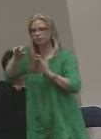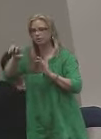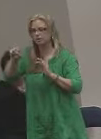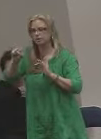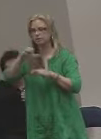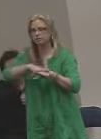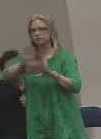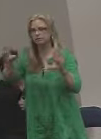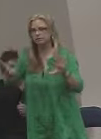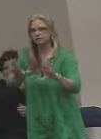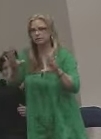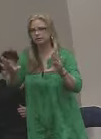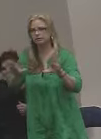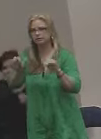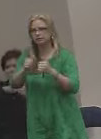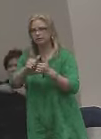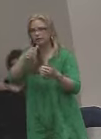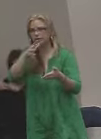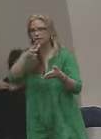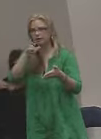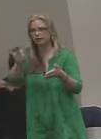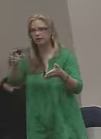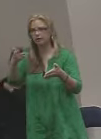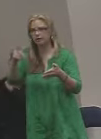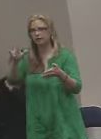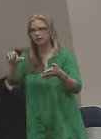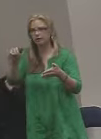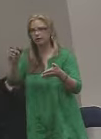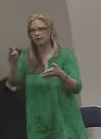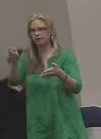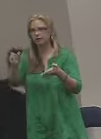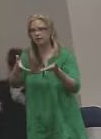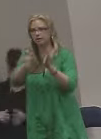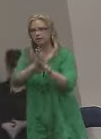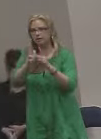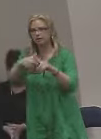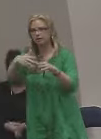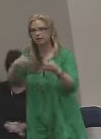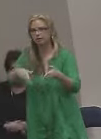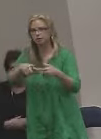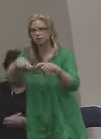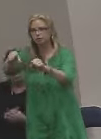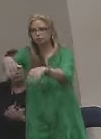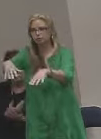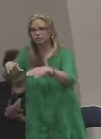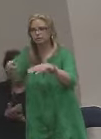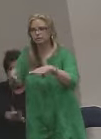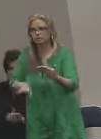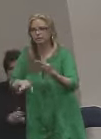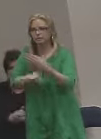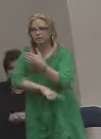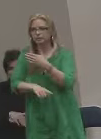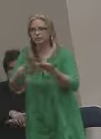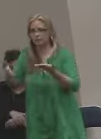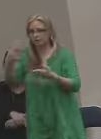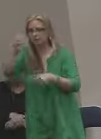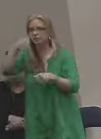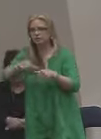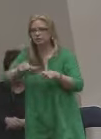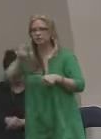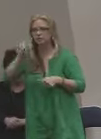Sunday where the mother of Haley Owens asked prosecutors to drop death penalty. You probably